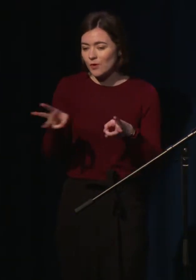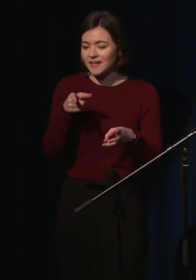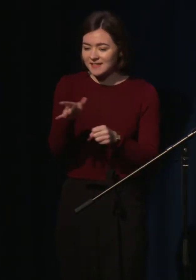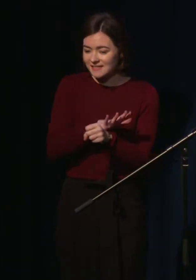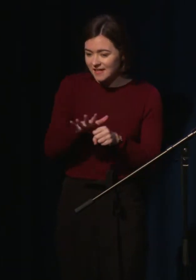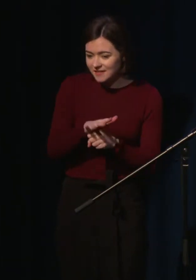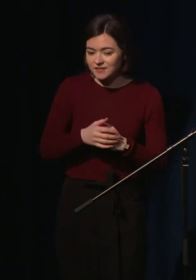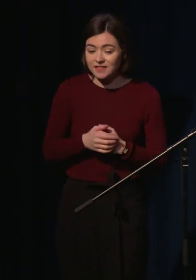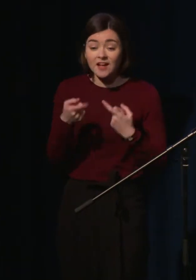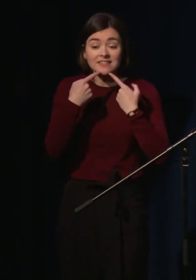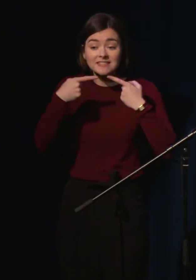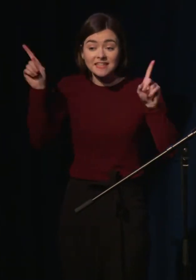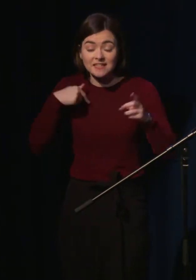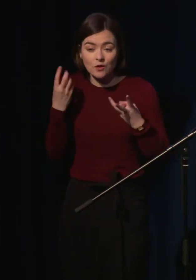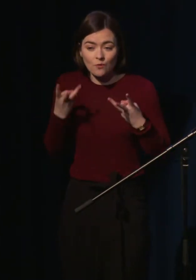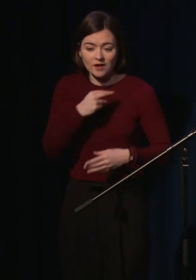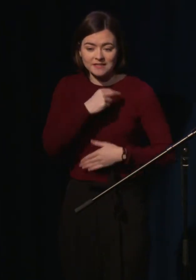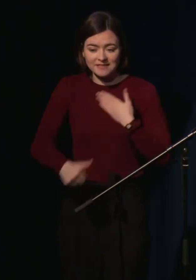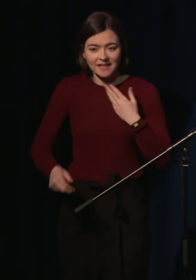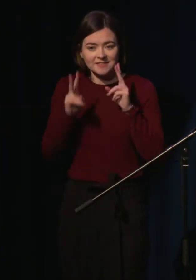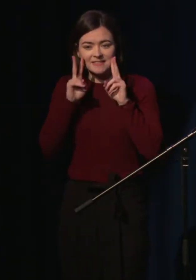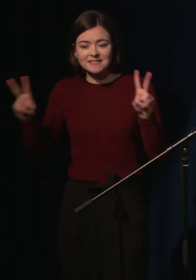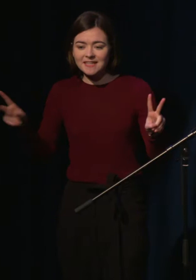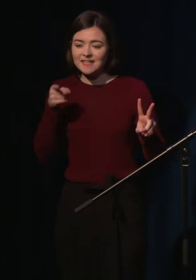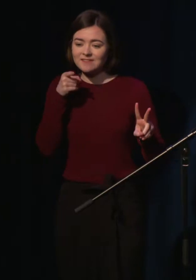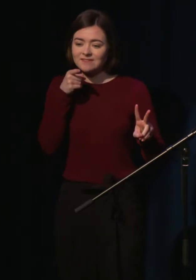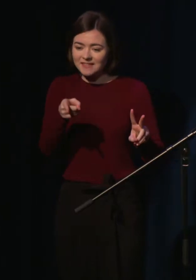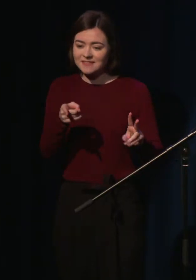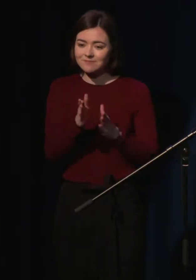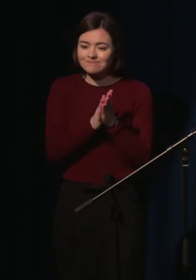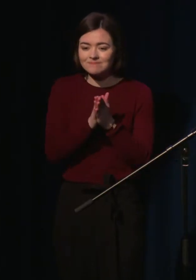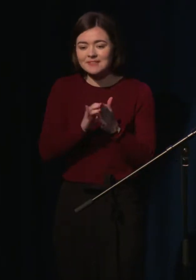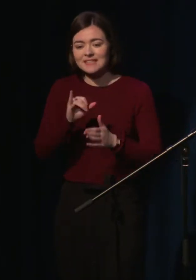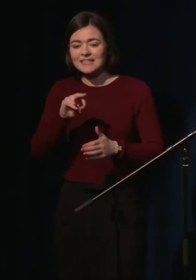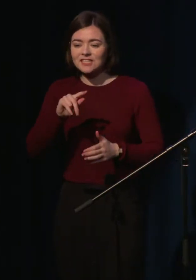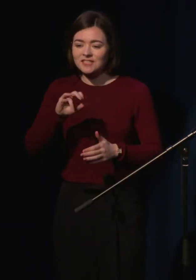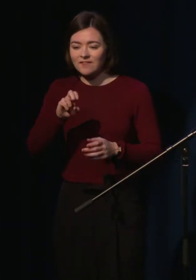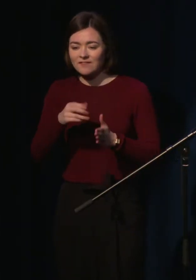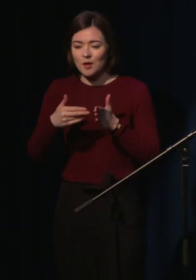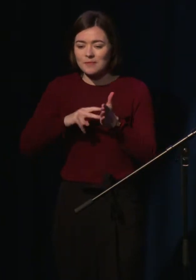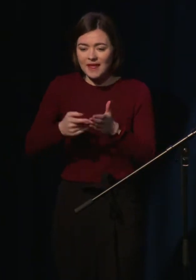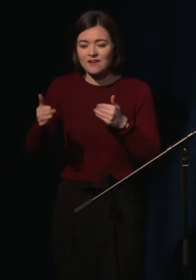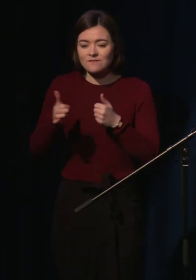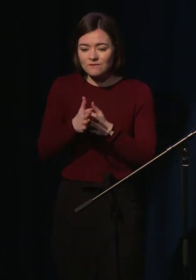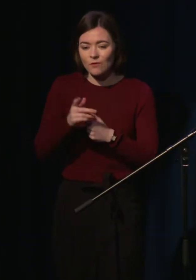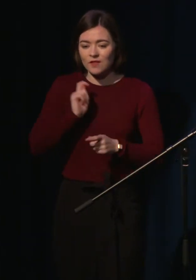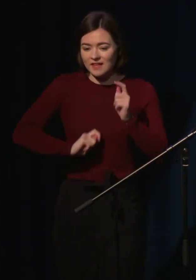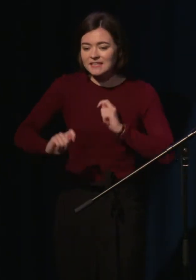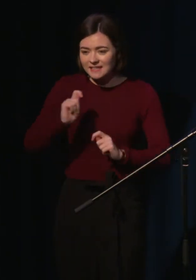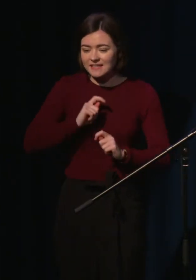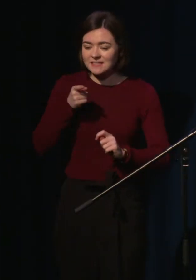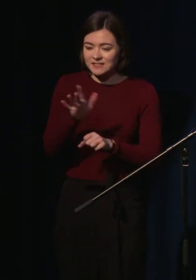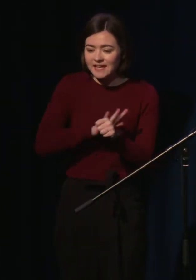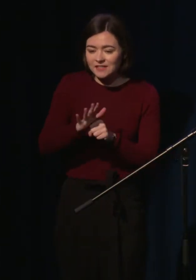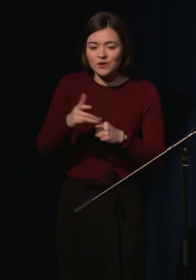have stated that I wanted today to be seen as an initiative of the theatre sector, for the theatre sector, that is led by